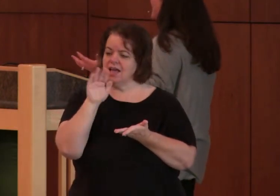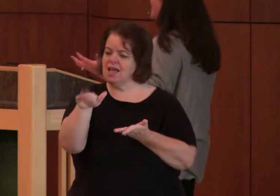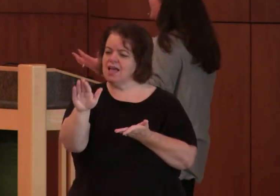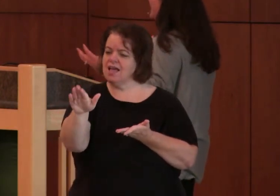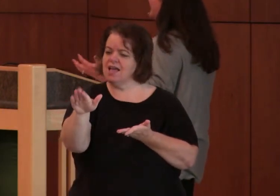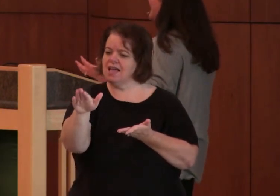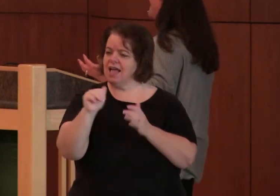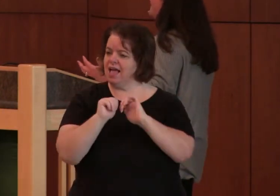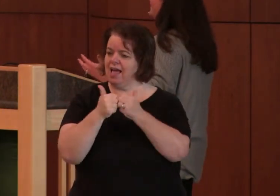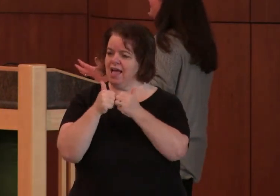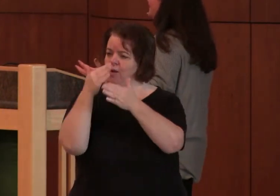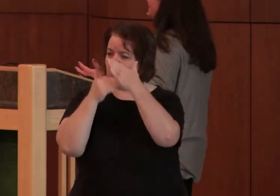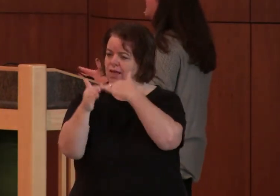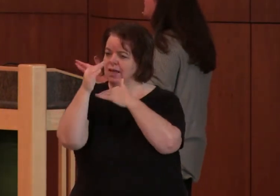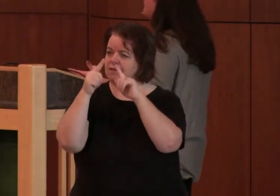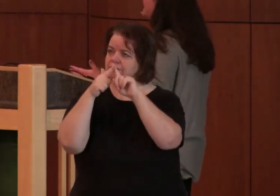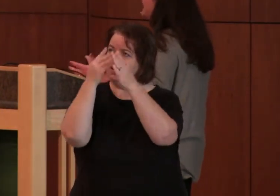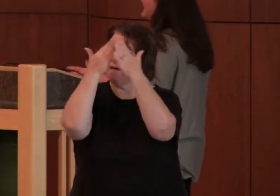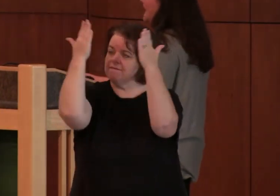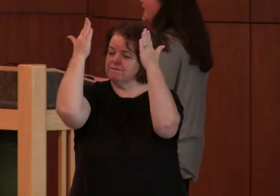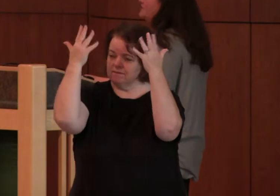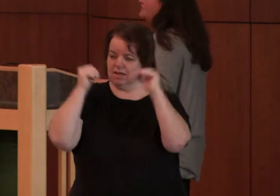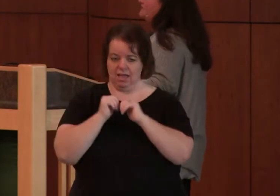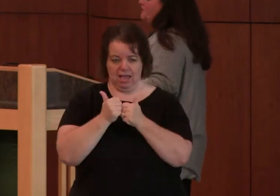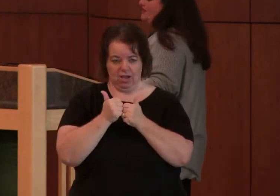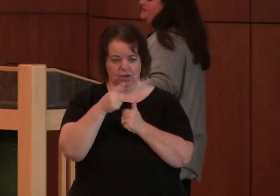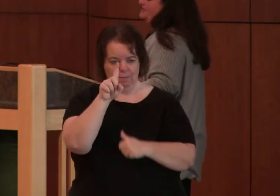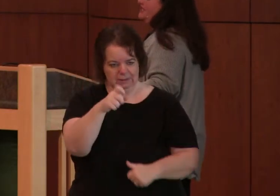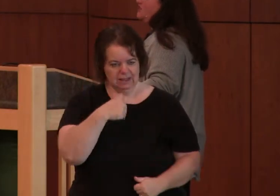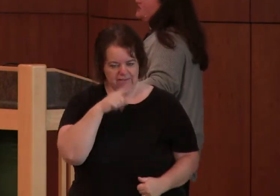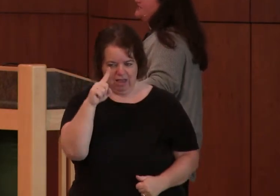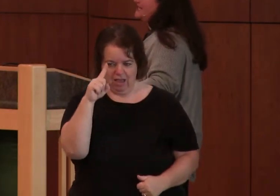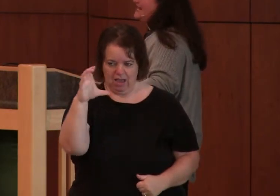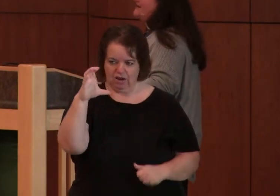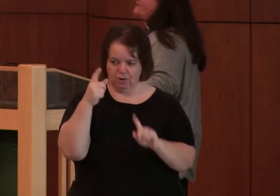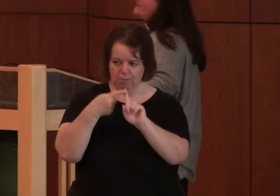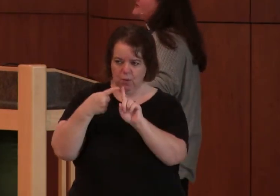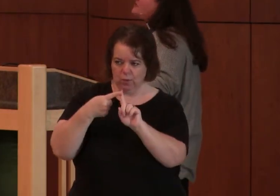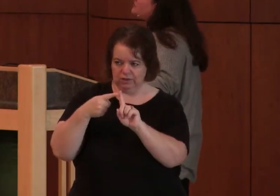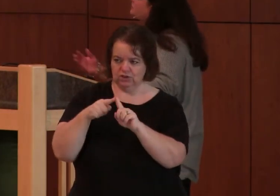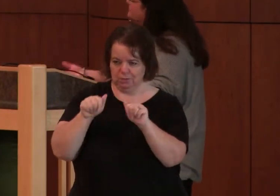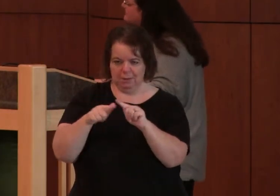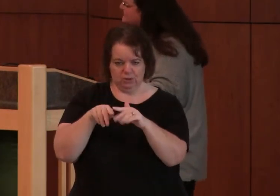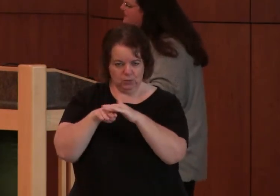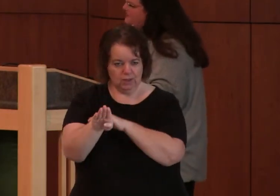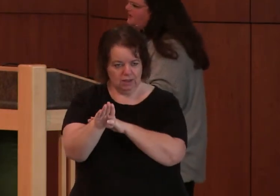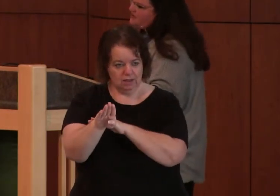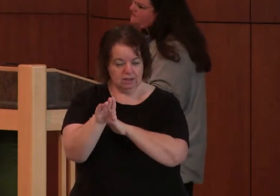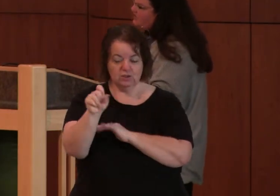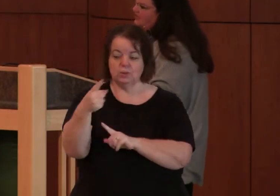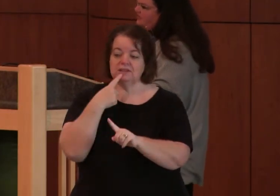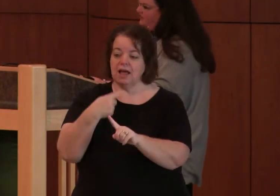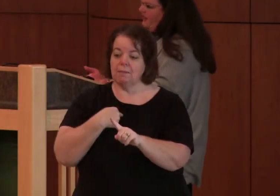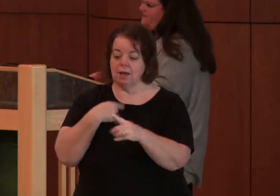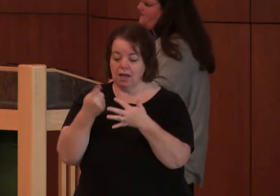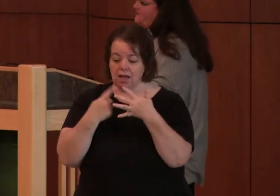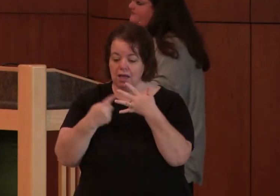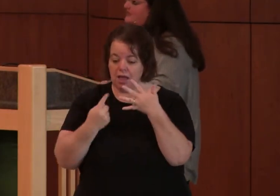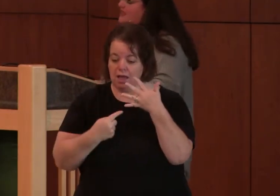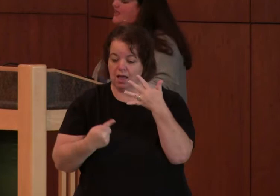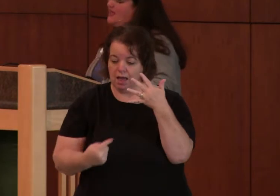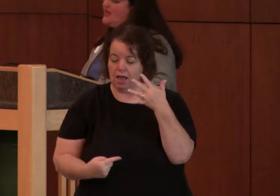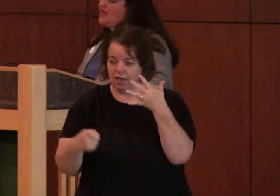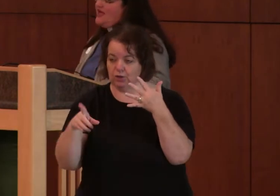this is how getting into heaven works. You need 100 points in order to get in. So you need to tell me what you've done in your